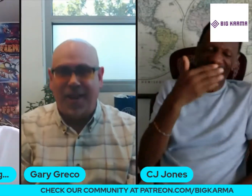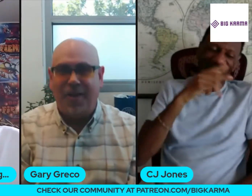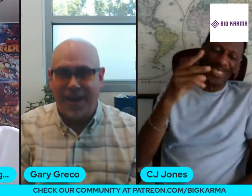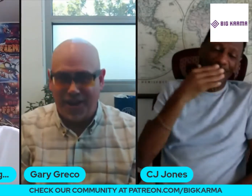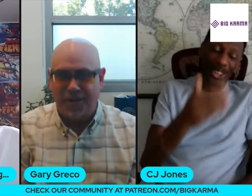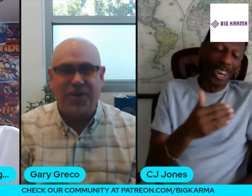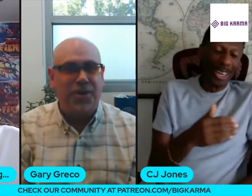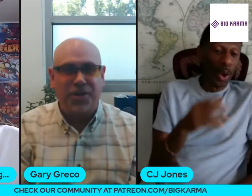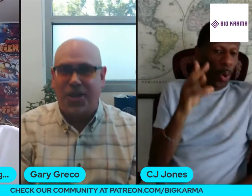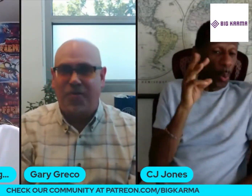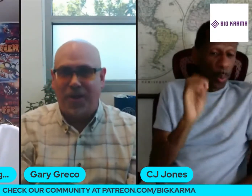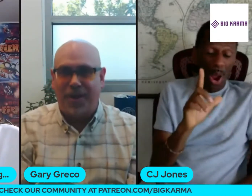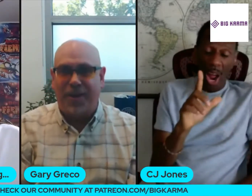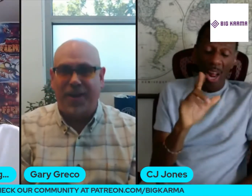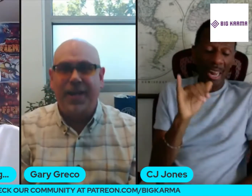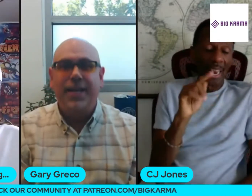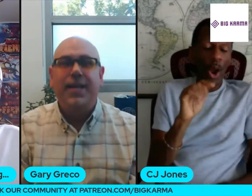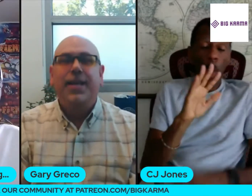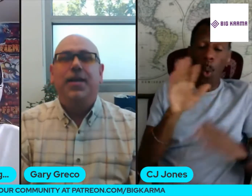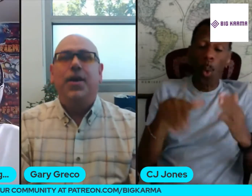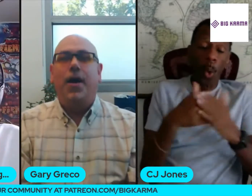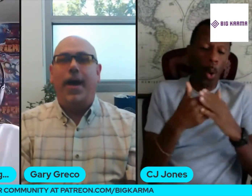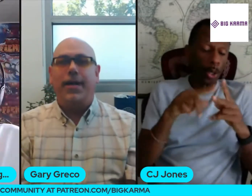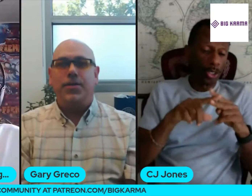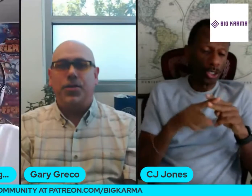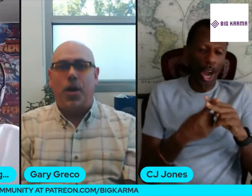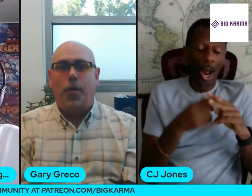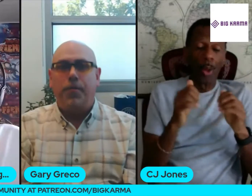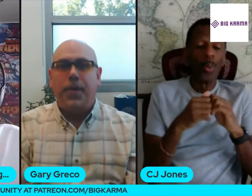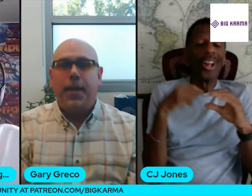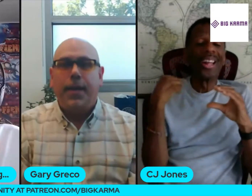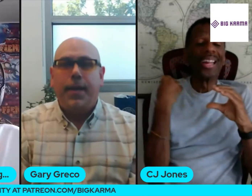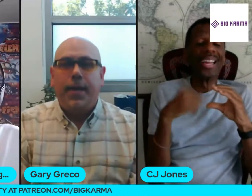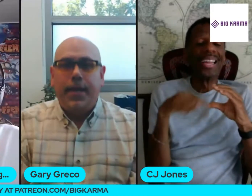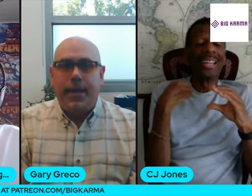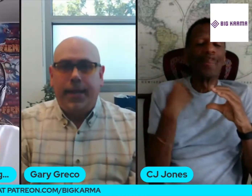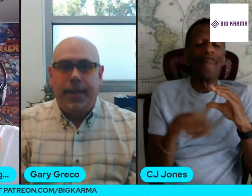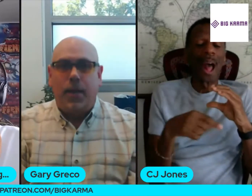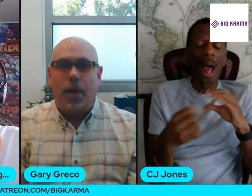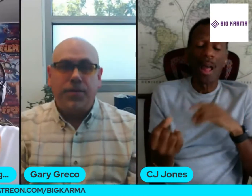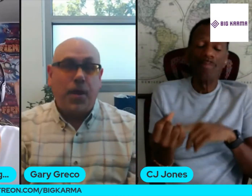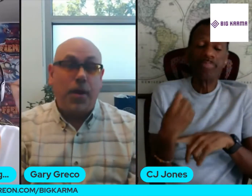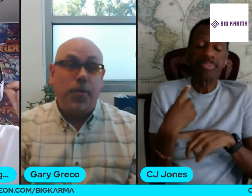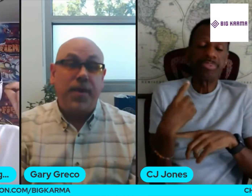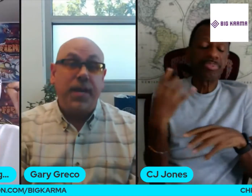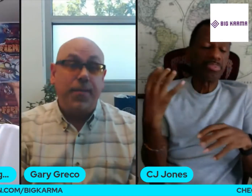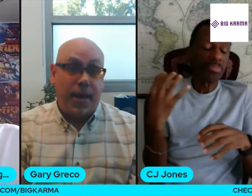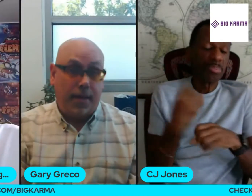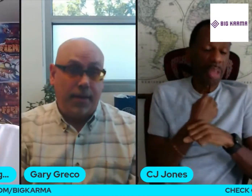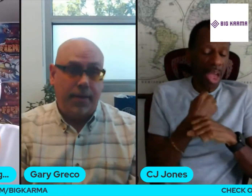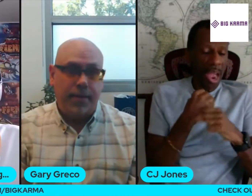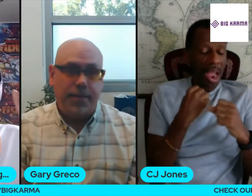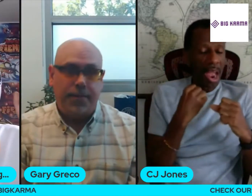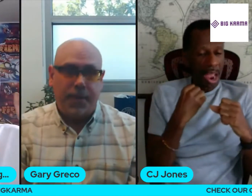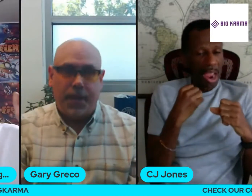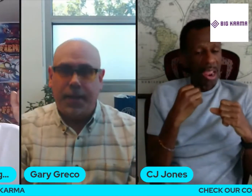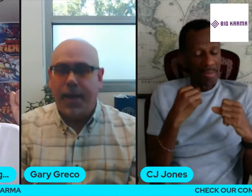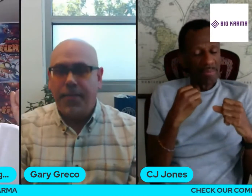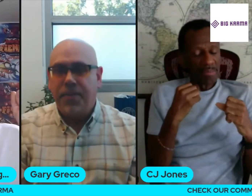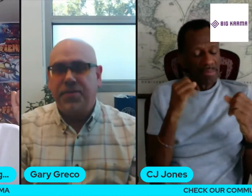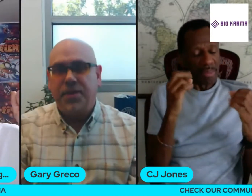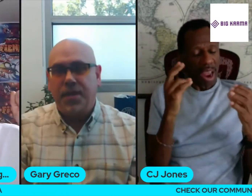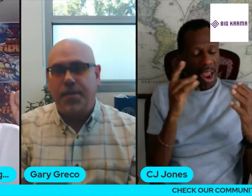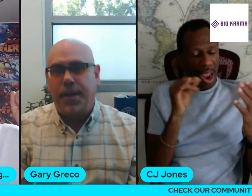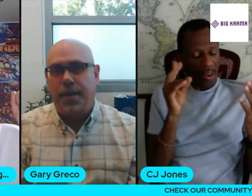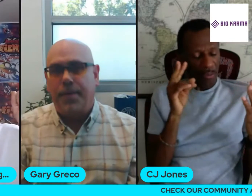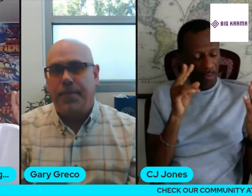Okay. All right. You're good to go. Very good. All right. So it all started with an email. I